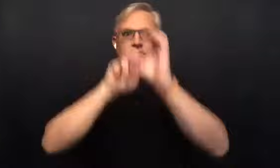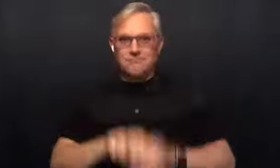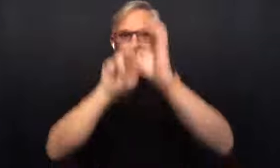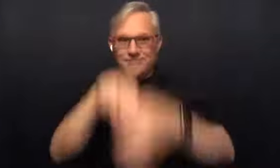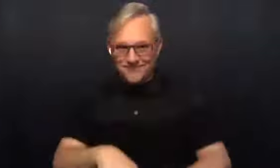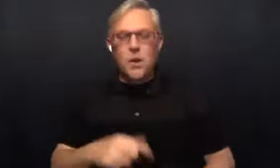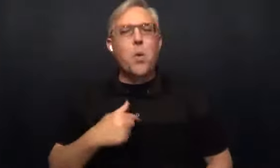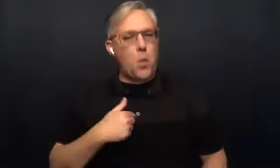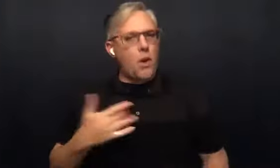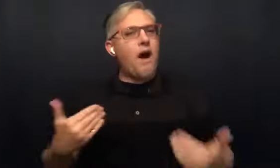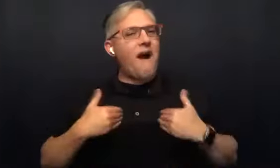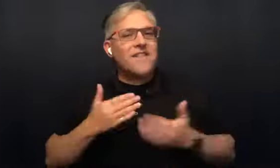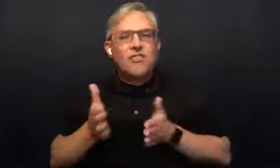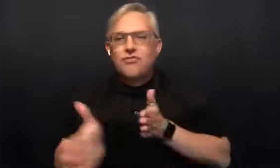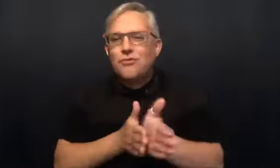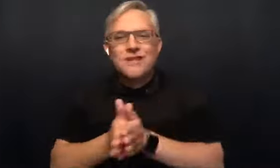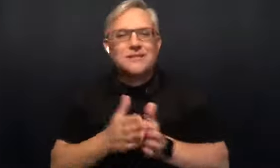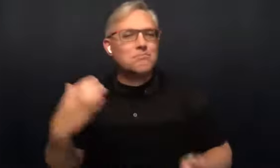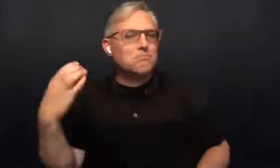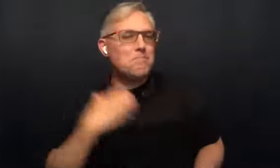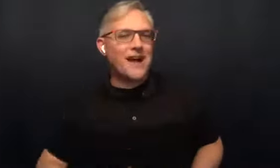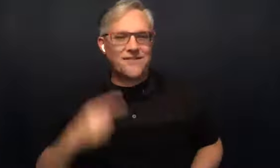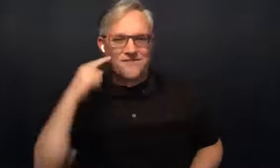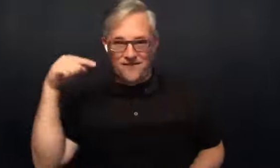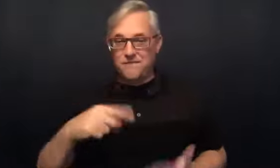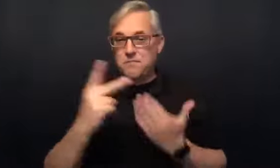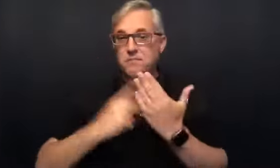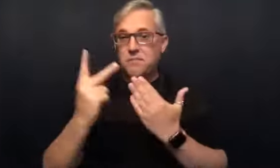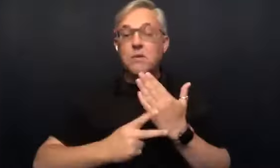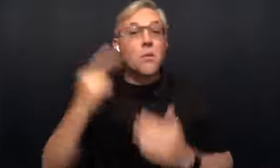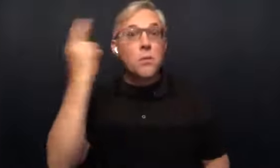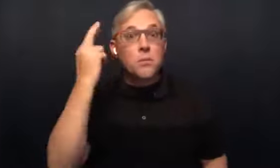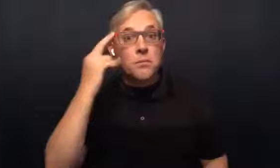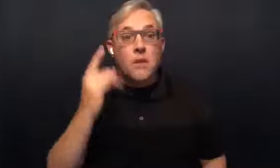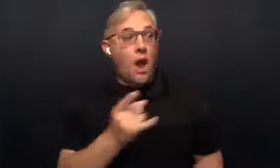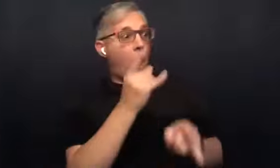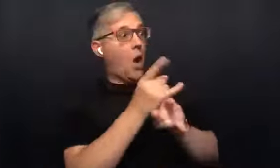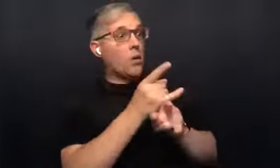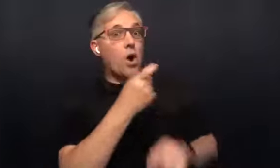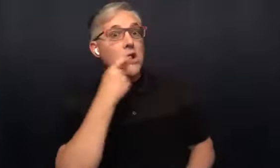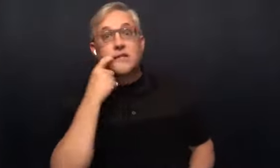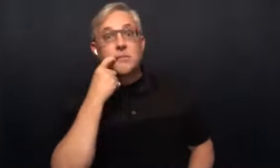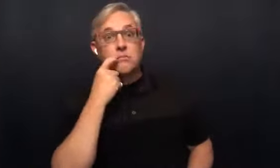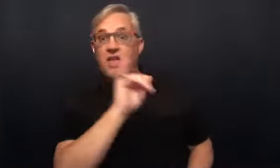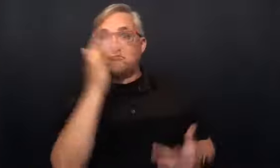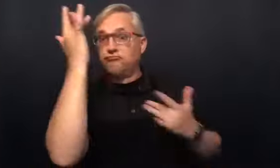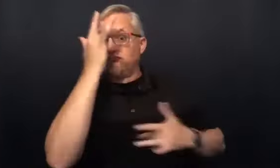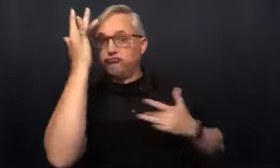and a passion for this program. And it's because alcoholism is all I've ever known. And this program has helped me one day at a